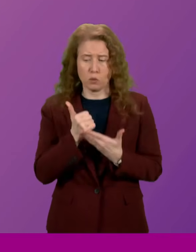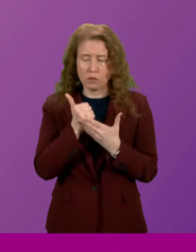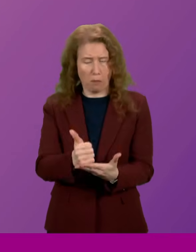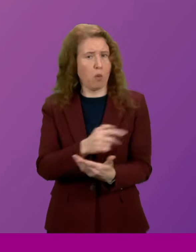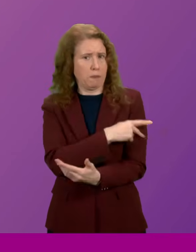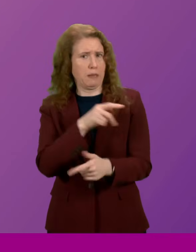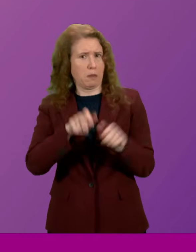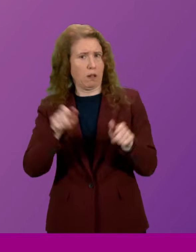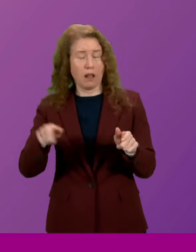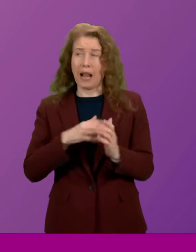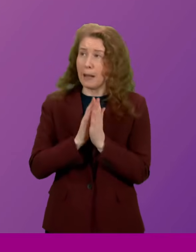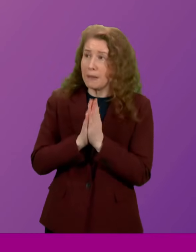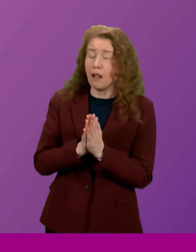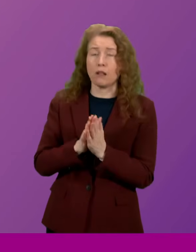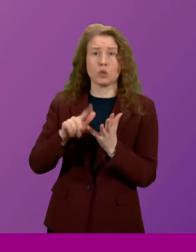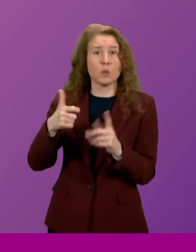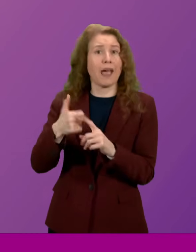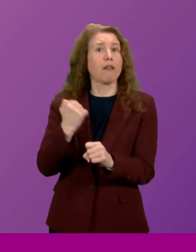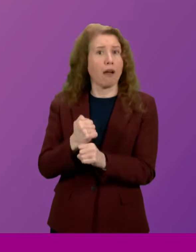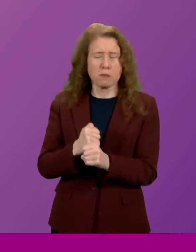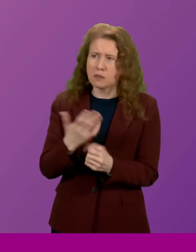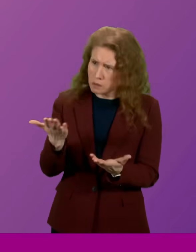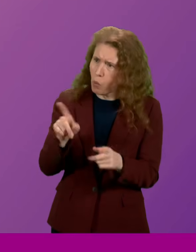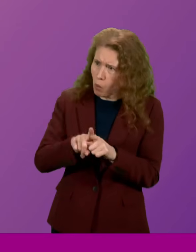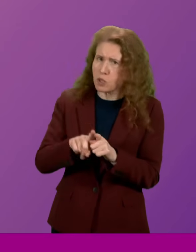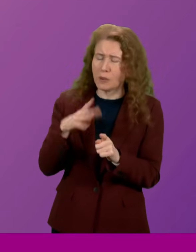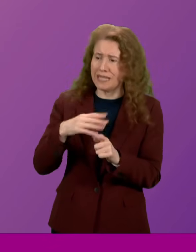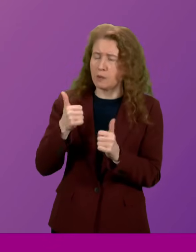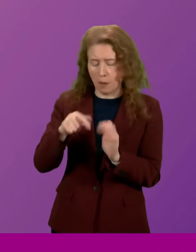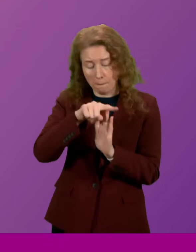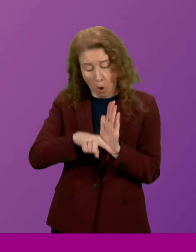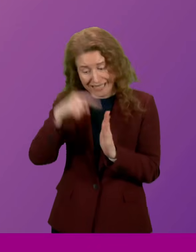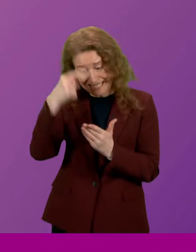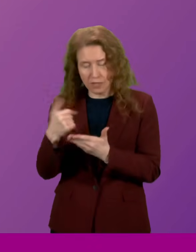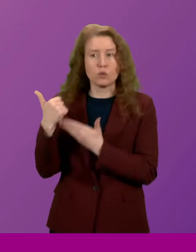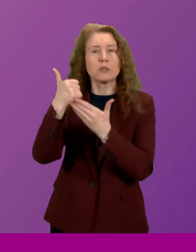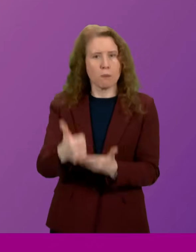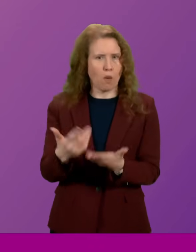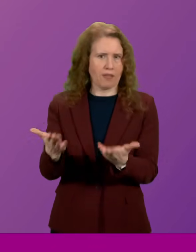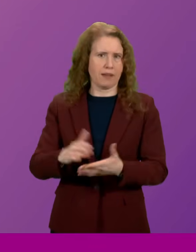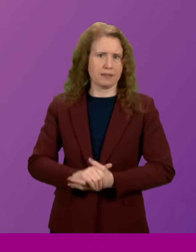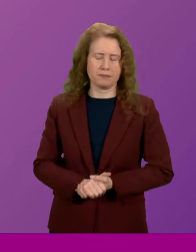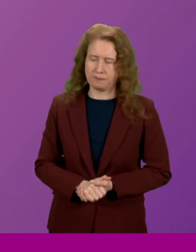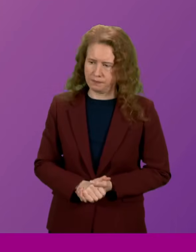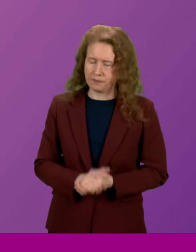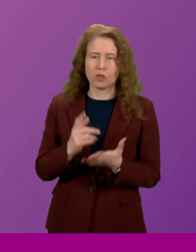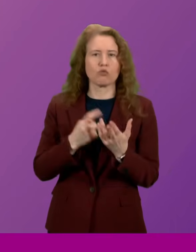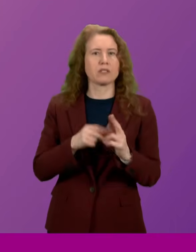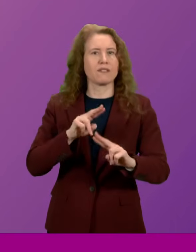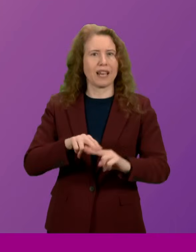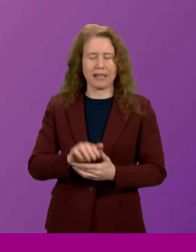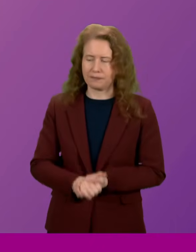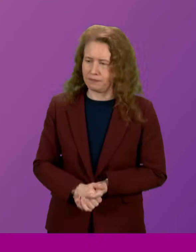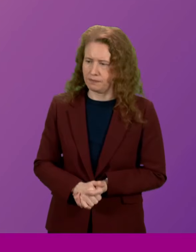workers. I appeal to the United Kingdom Government to take sympathetic policy decisions that will help in that respect as well. Absolutely. Russell Finlay. It's just